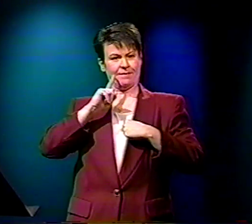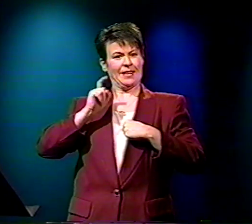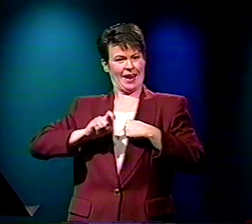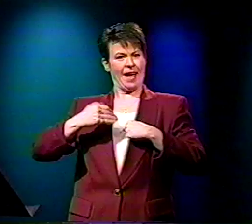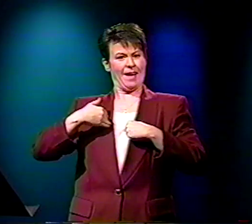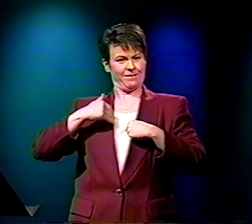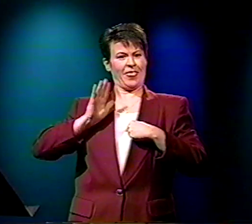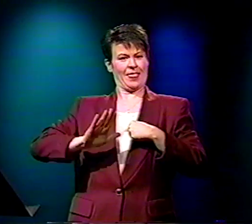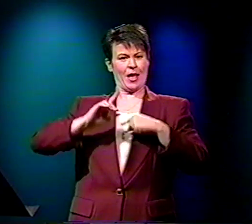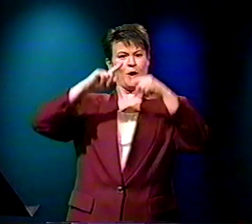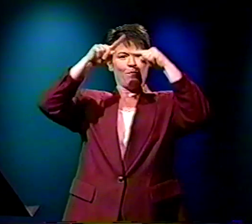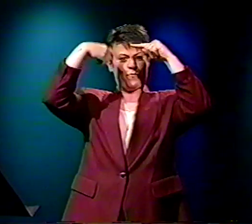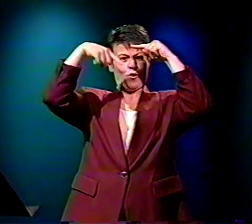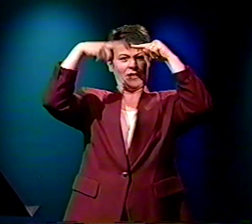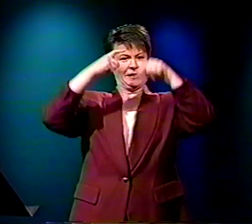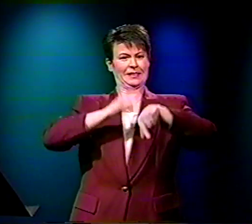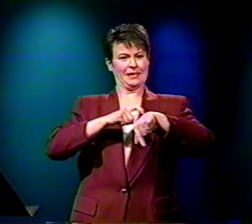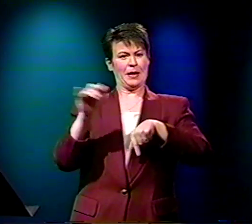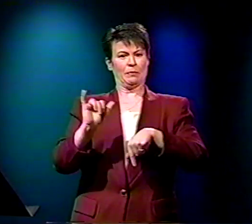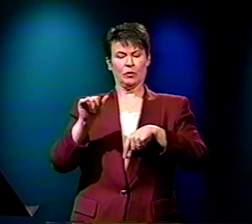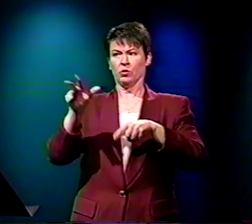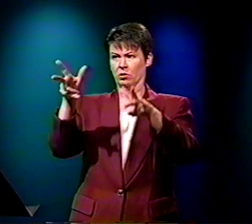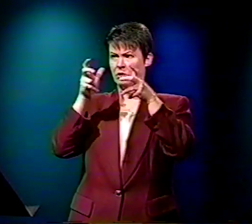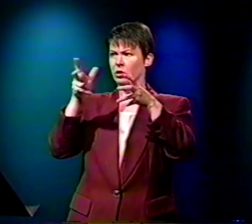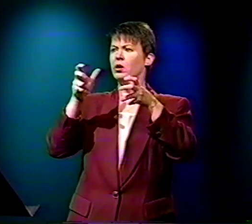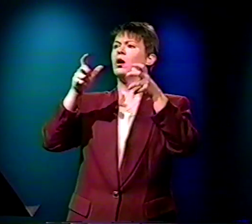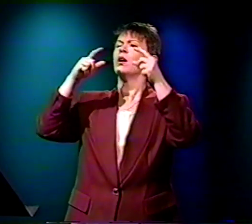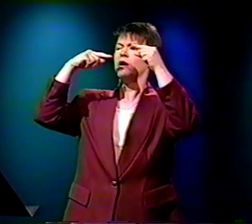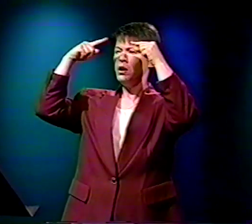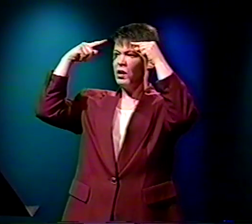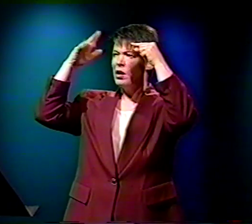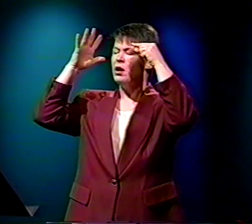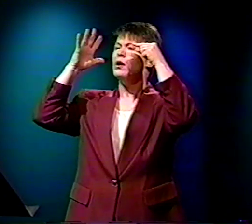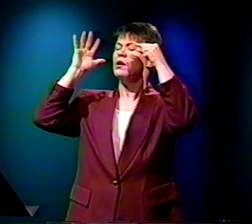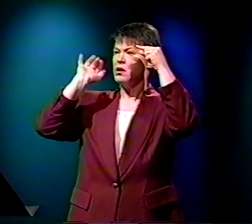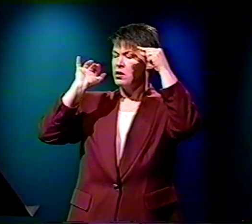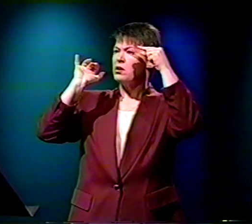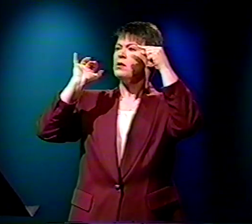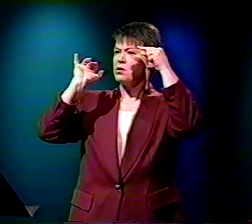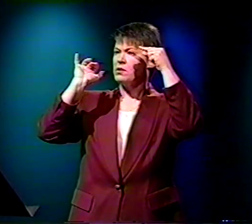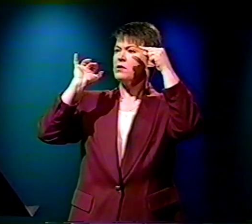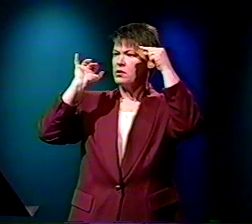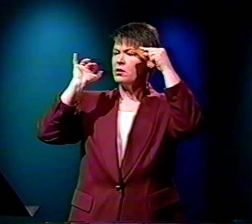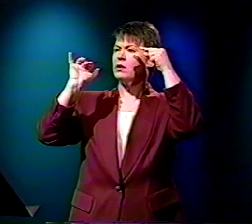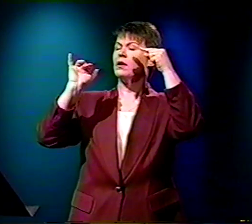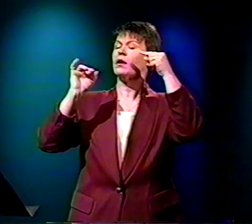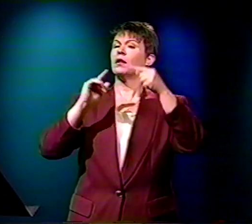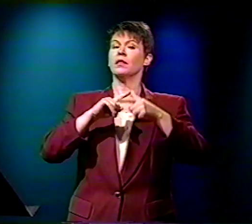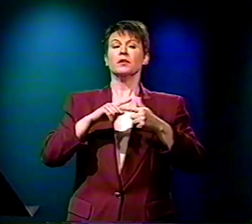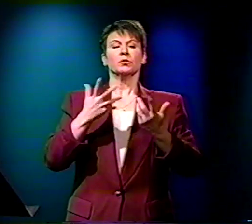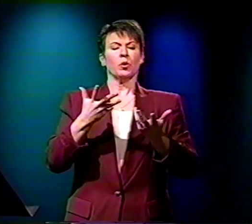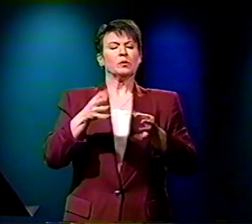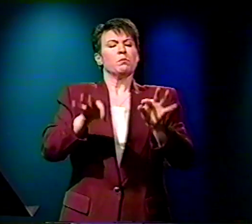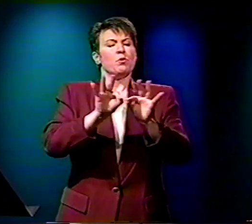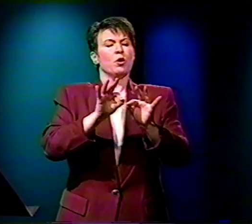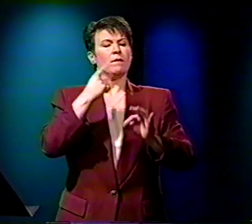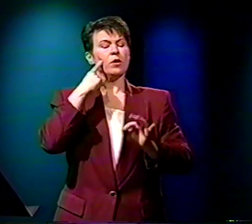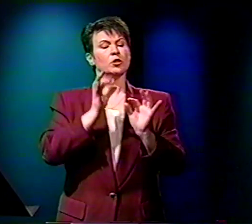the information and make sense out of the message too, because deaf people have processing time as well as they follow the train of thought of the